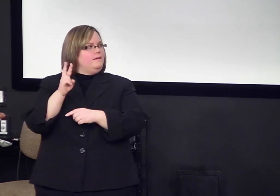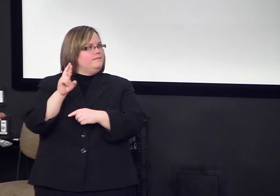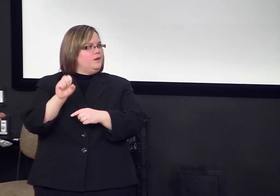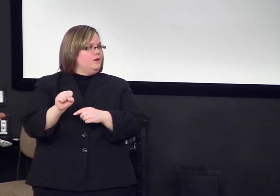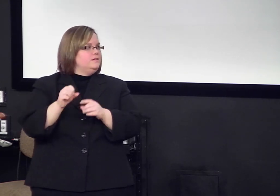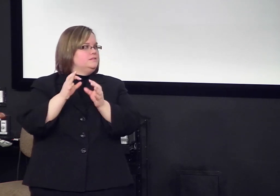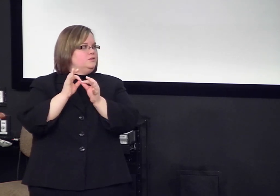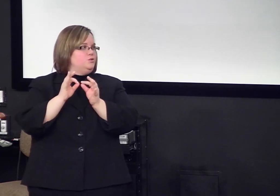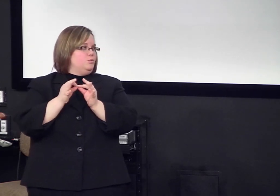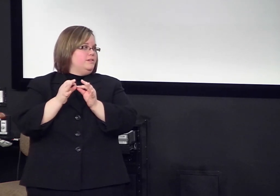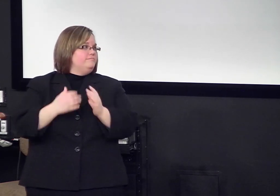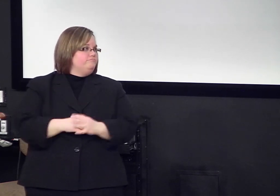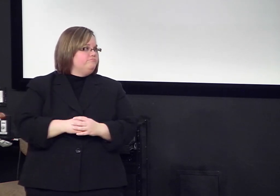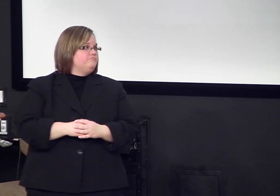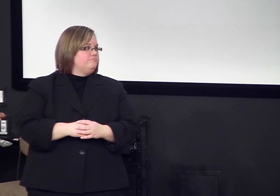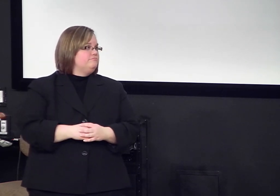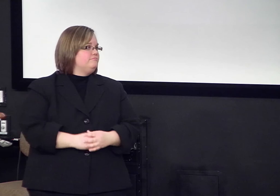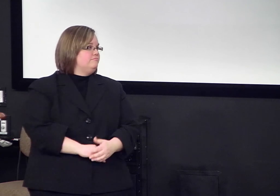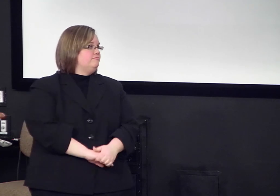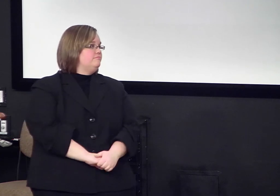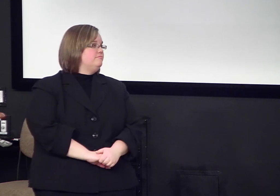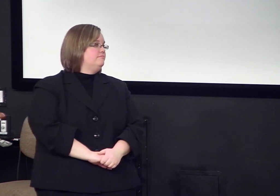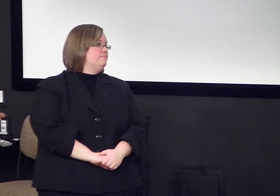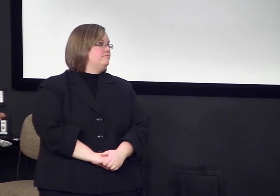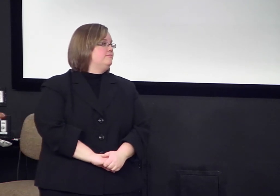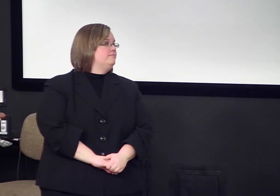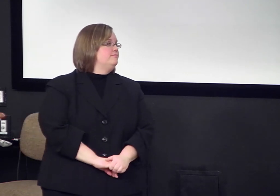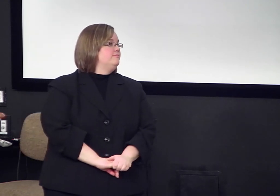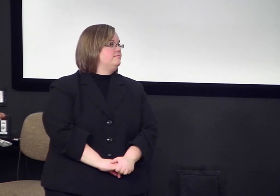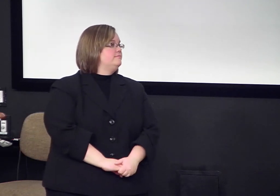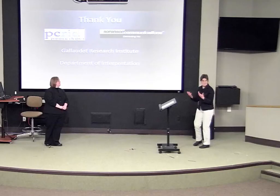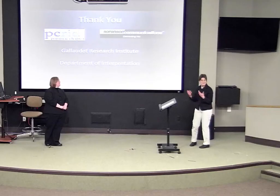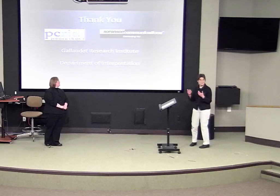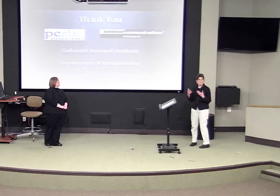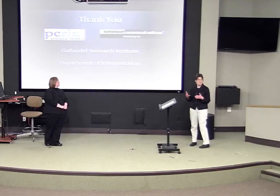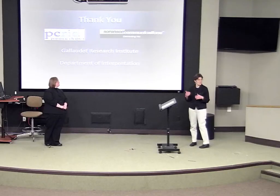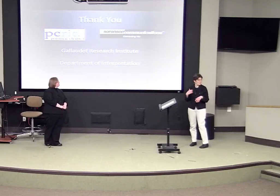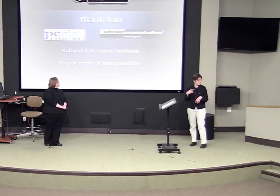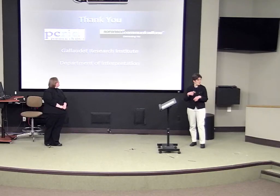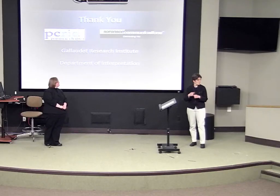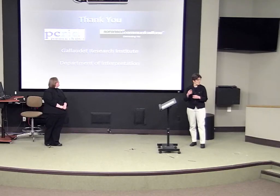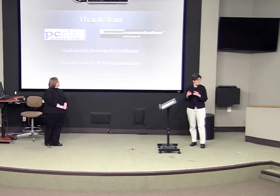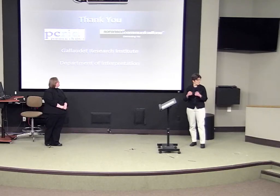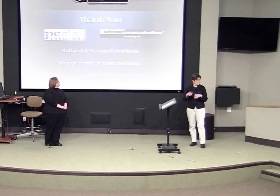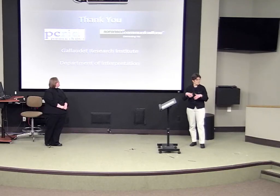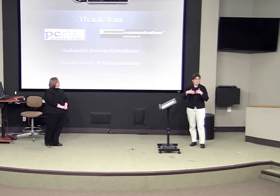understanding their perspectives in terms of VRS interpreting.